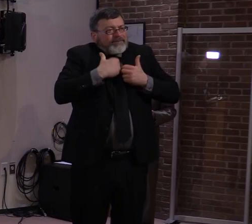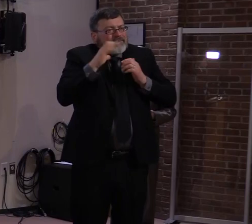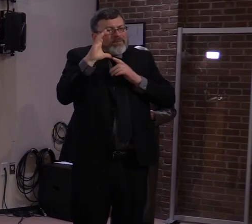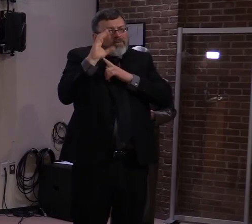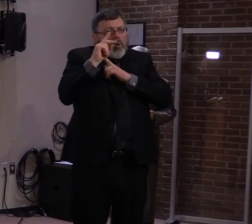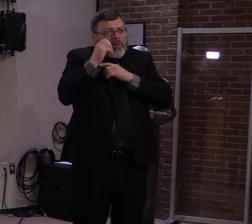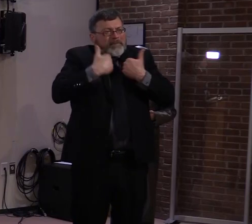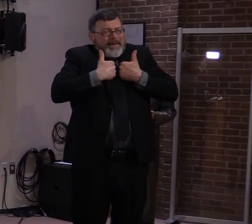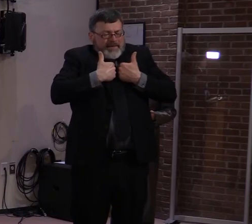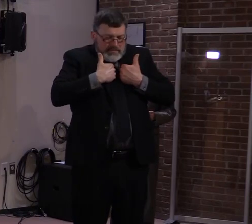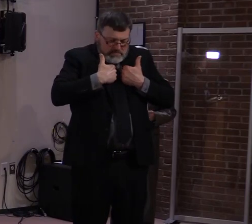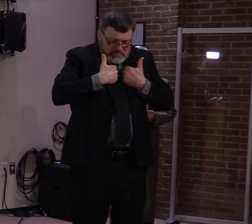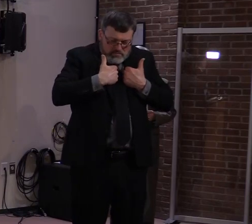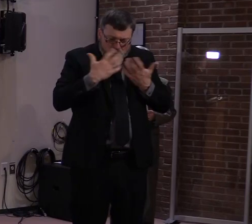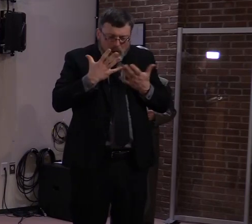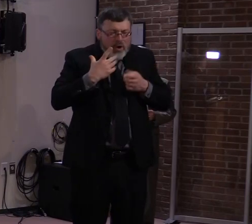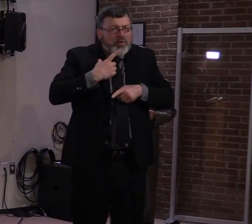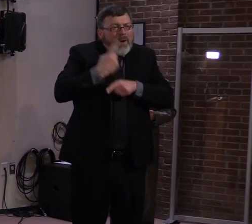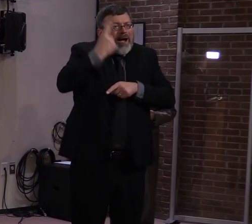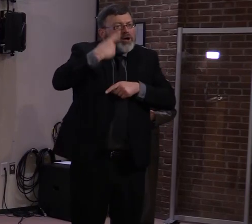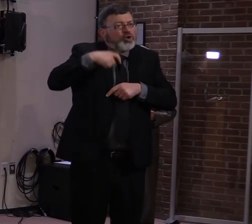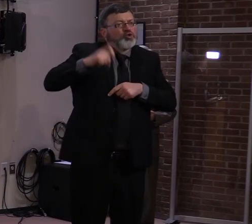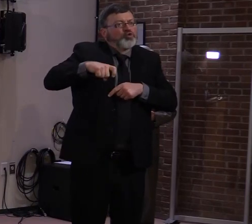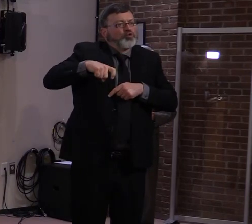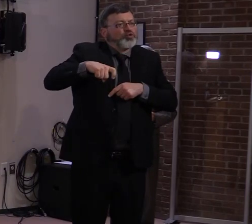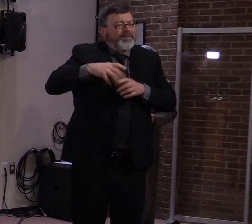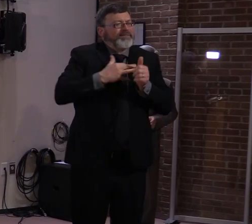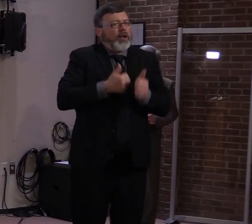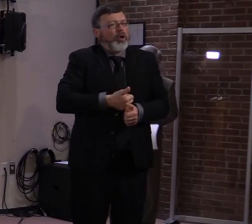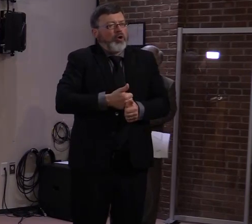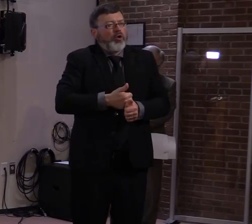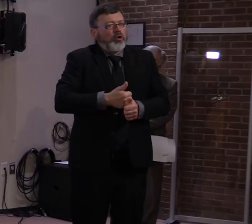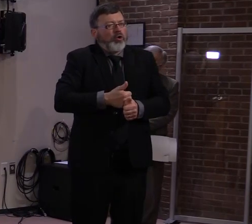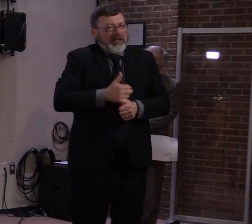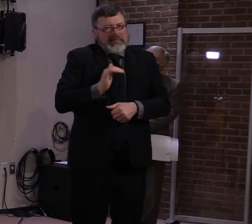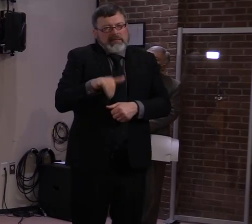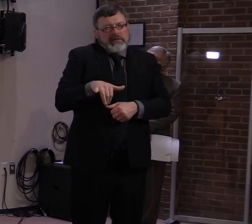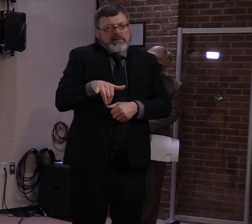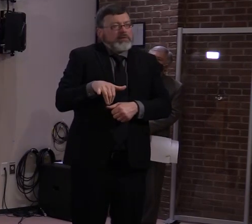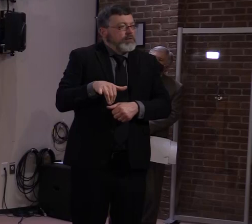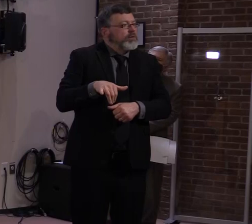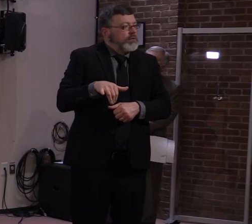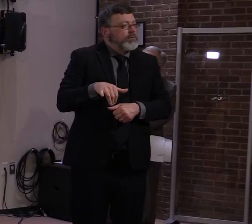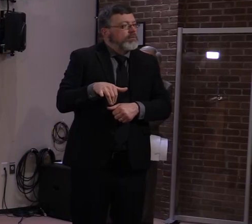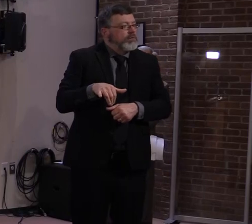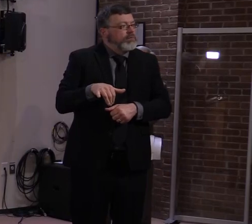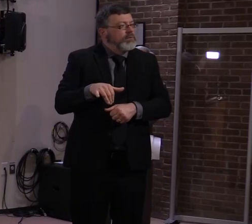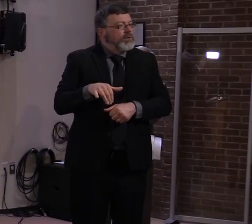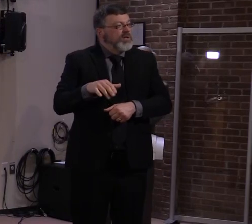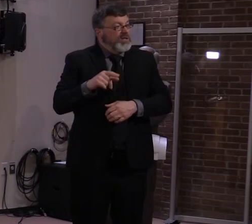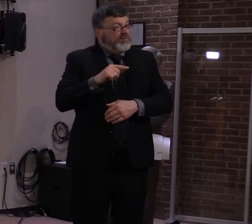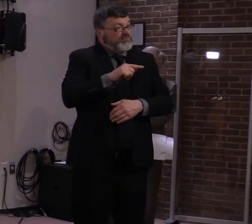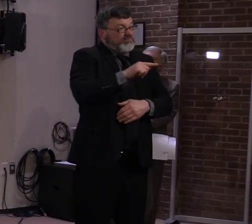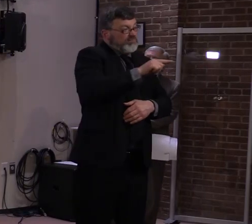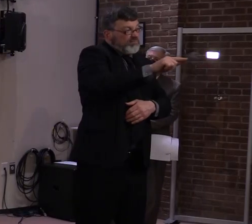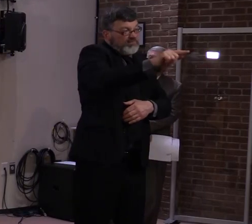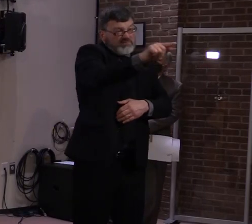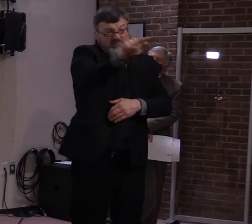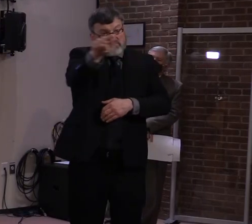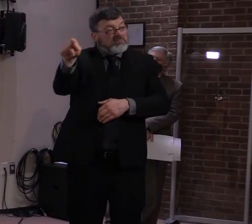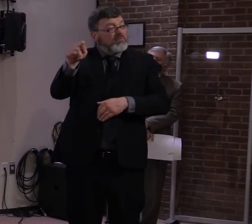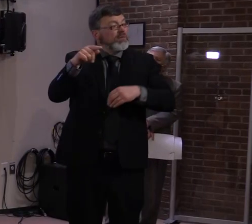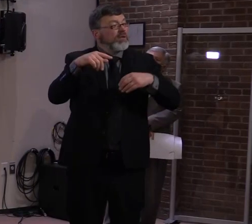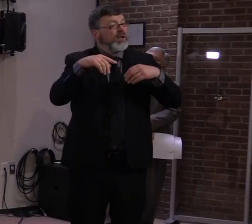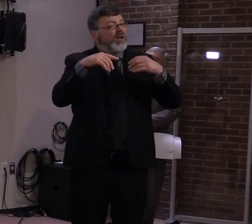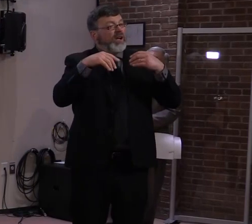country in different ways. My dad, World War II. I think about those, the greatest generation, what they were